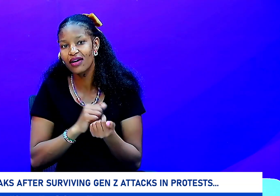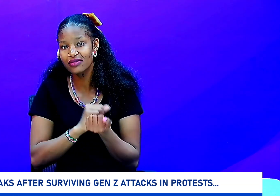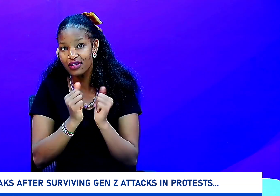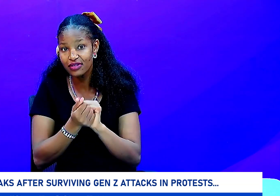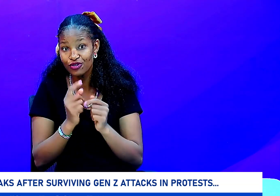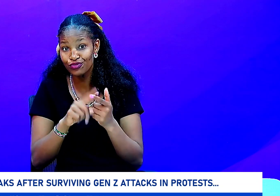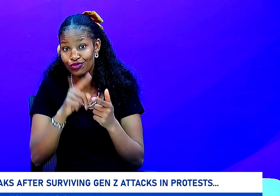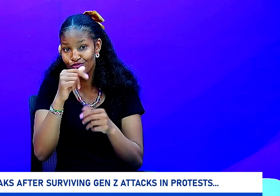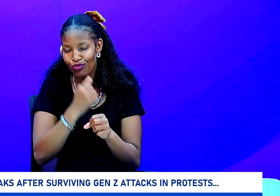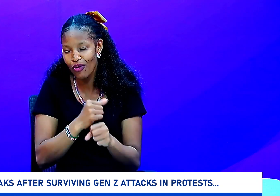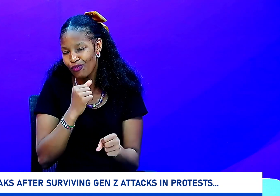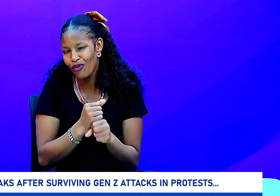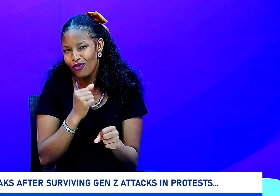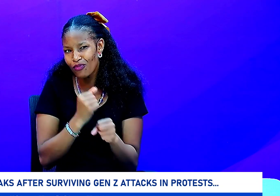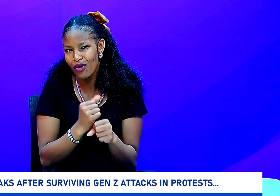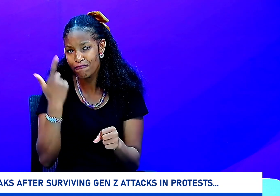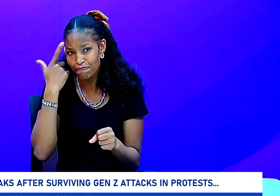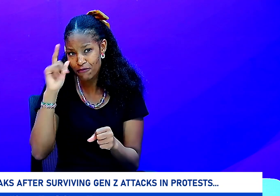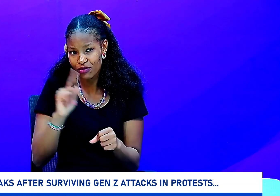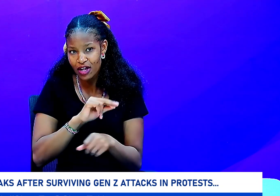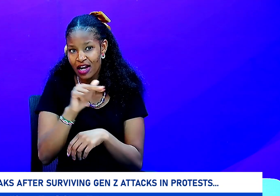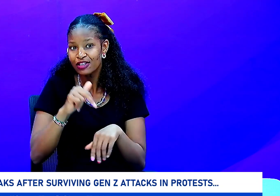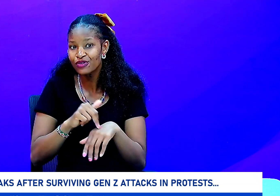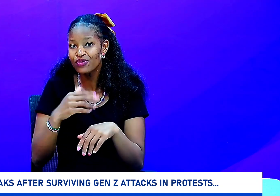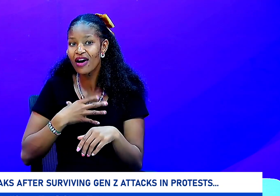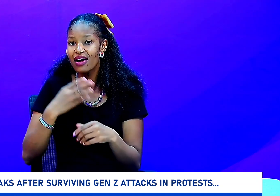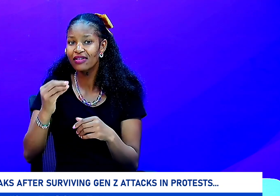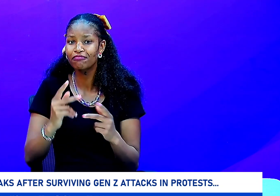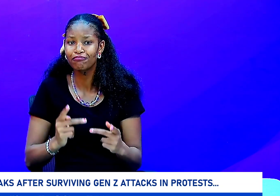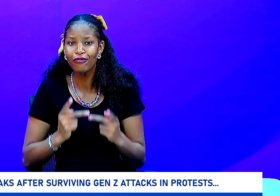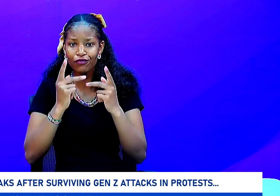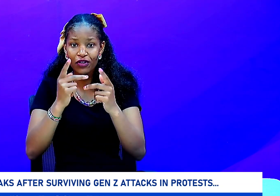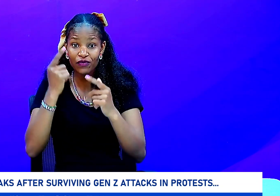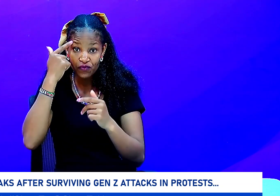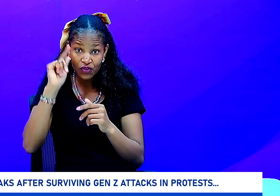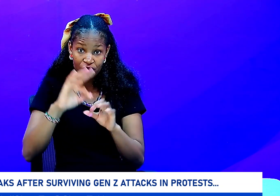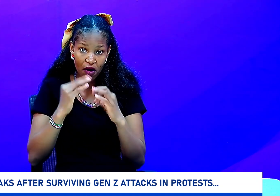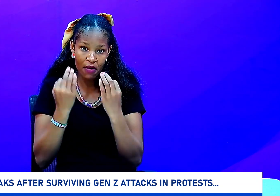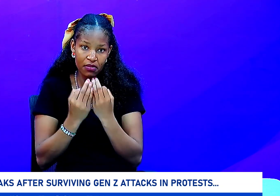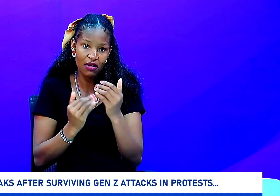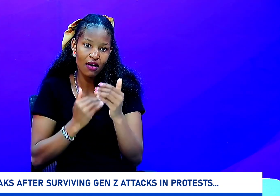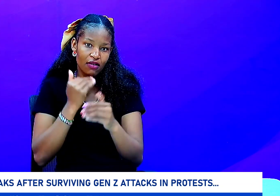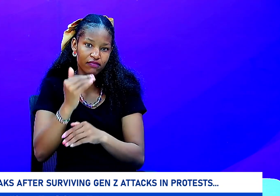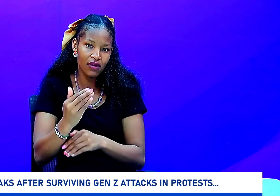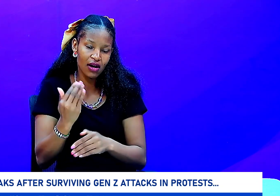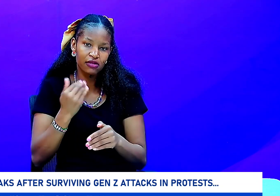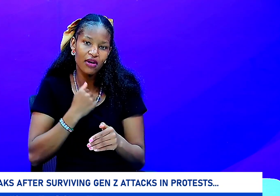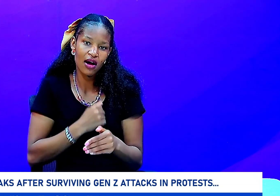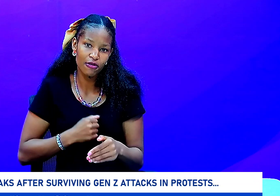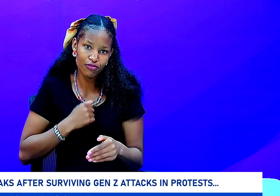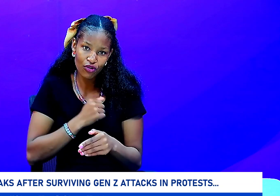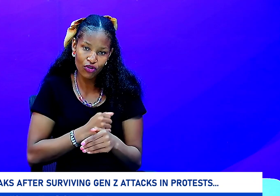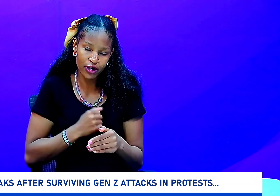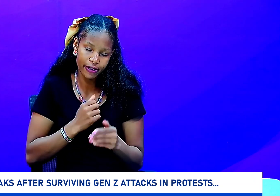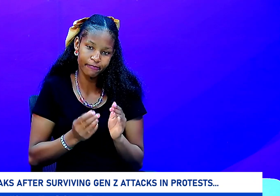other chances to work for the nation and provide for the family after surviving a